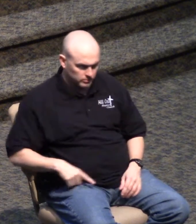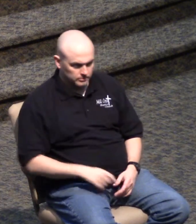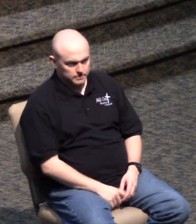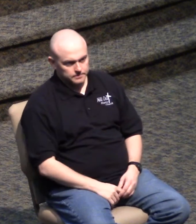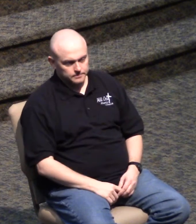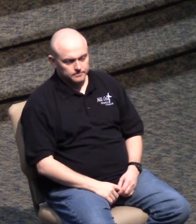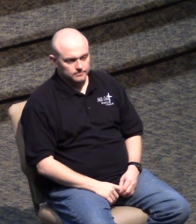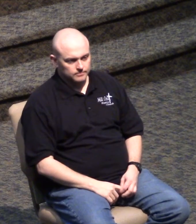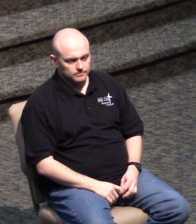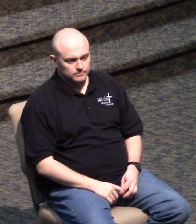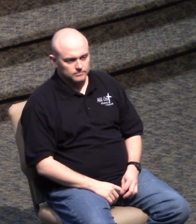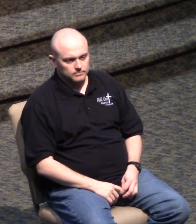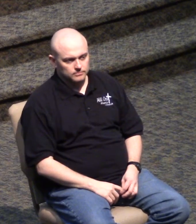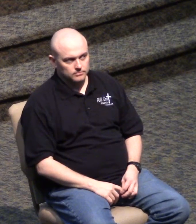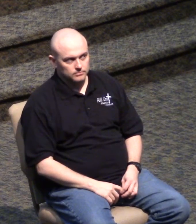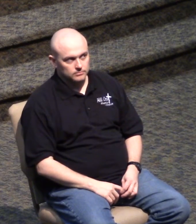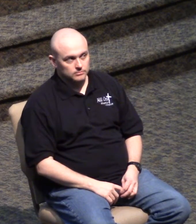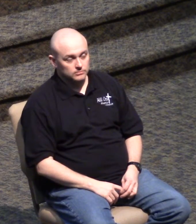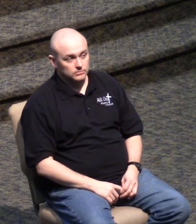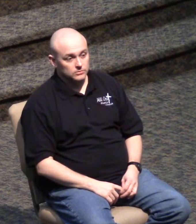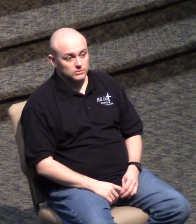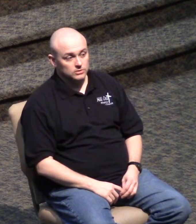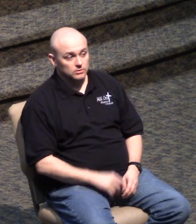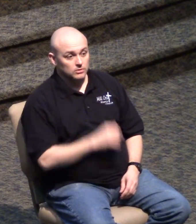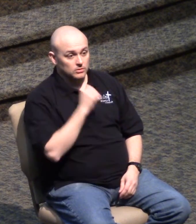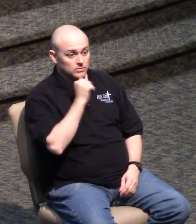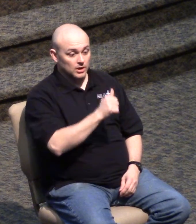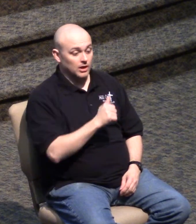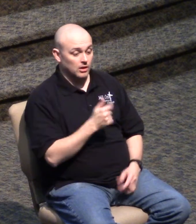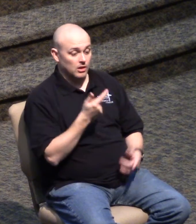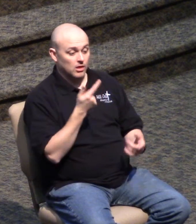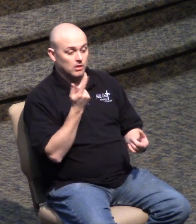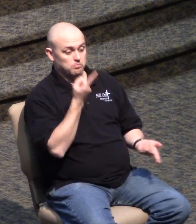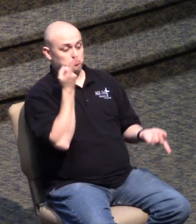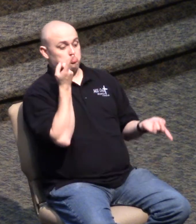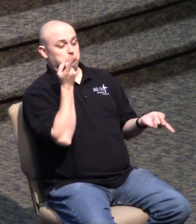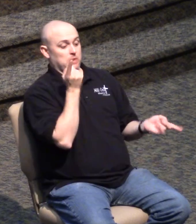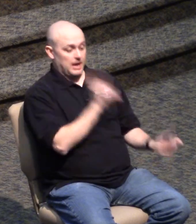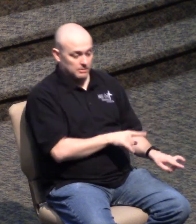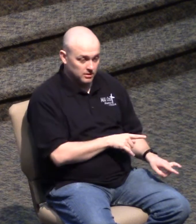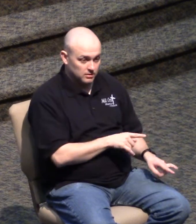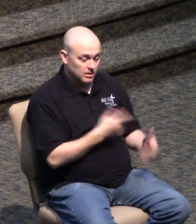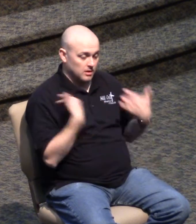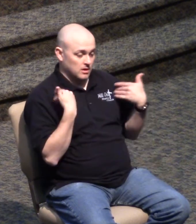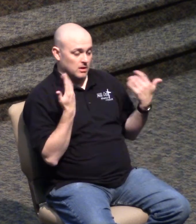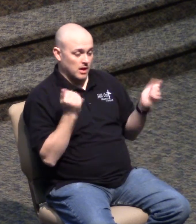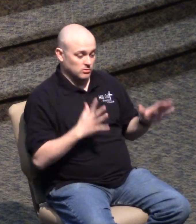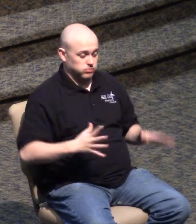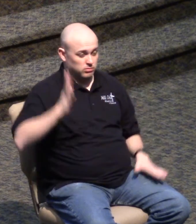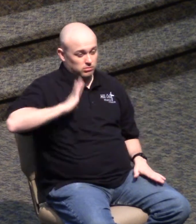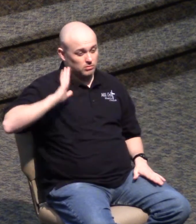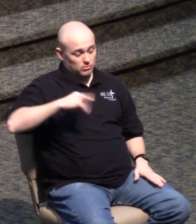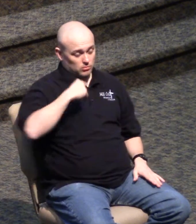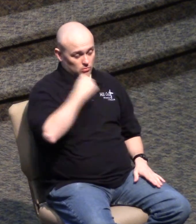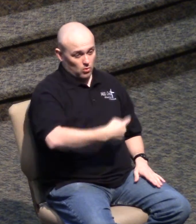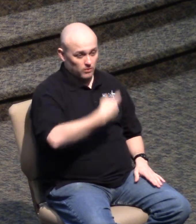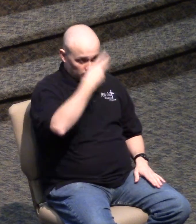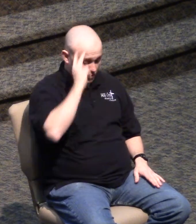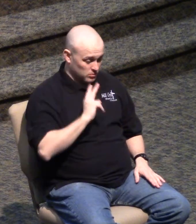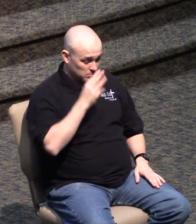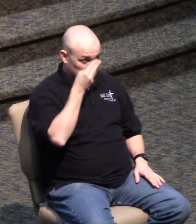Lord. So it was not by mere chance that an angel so long ago said to a